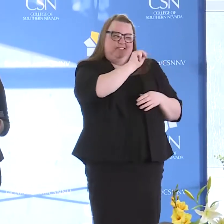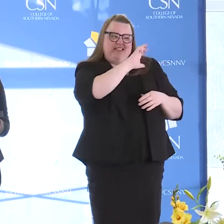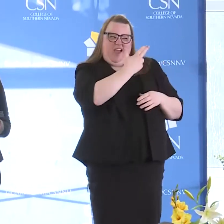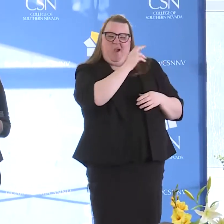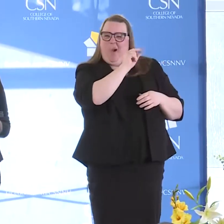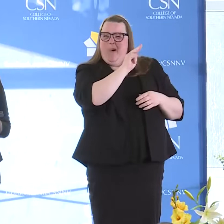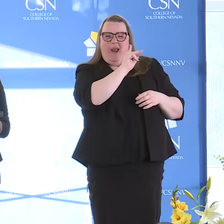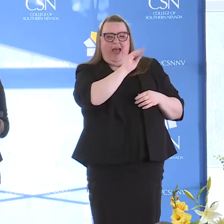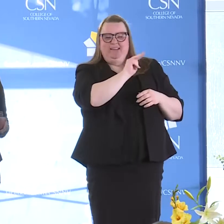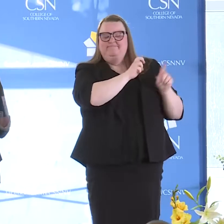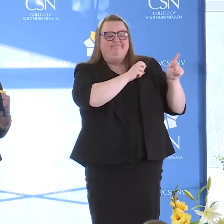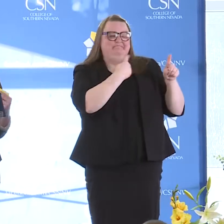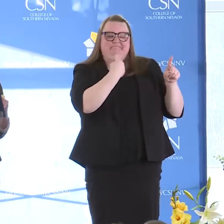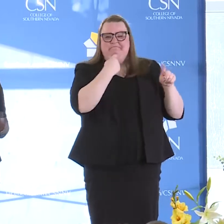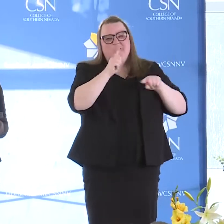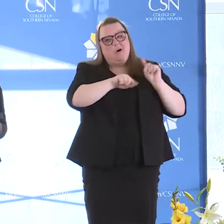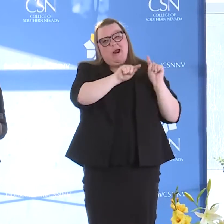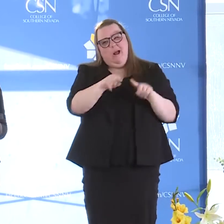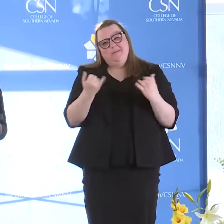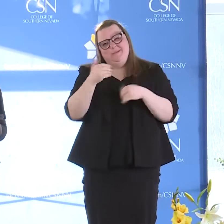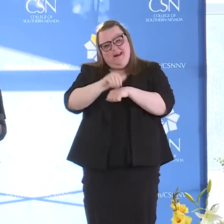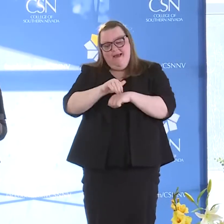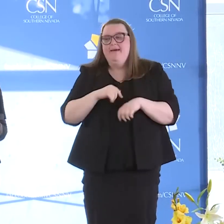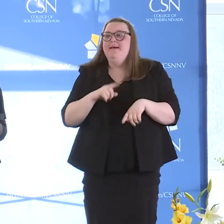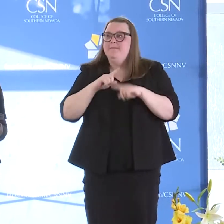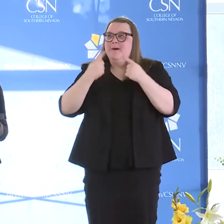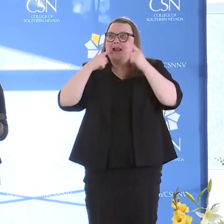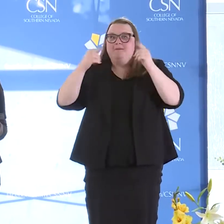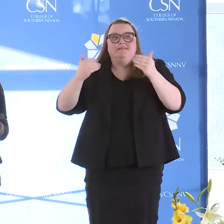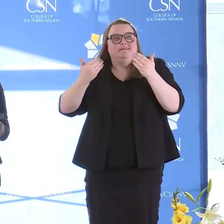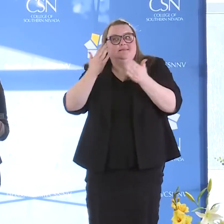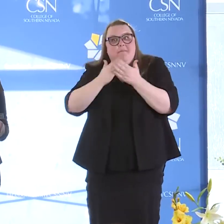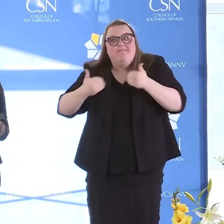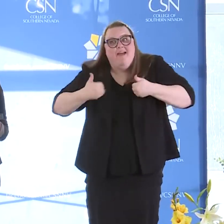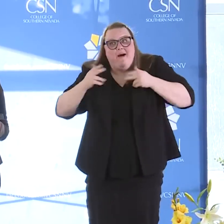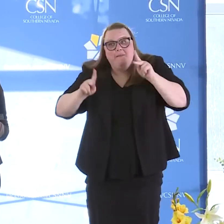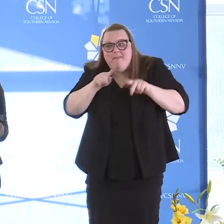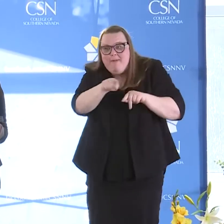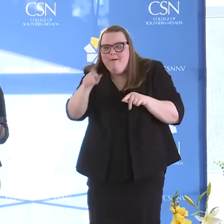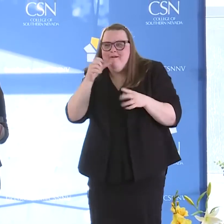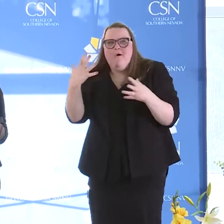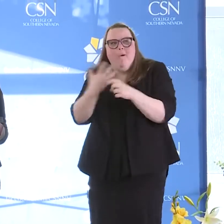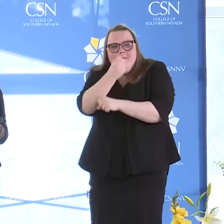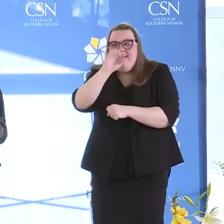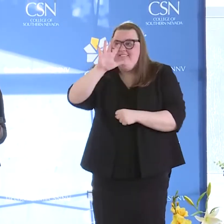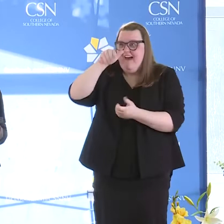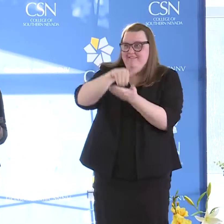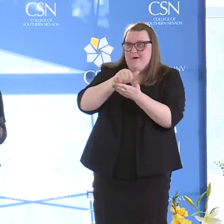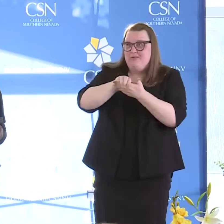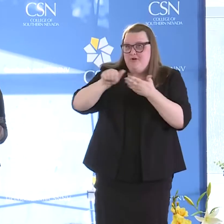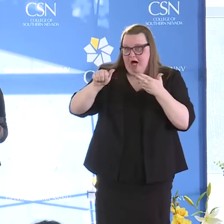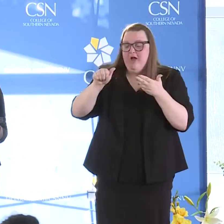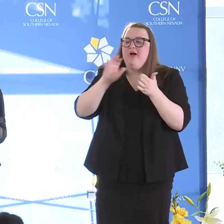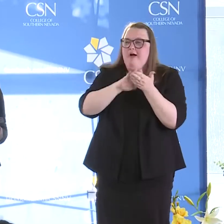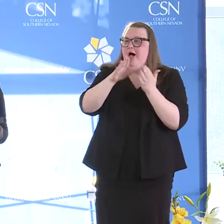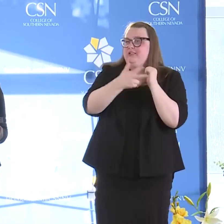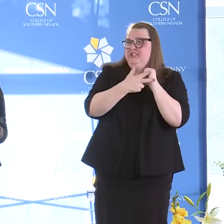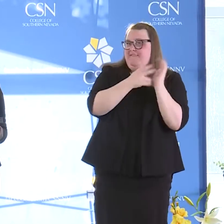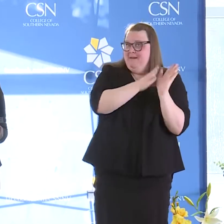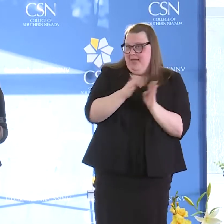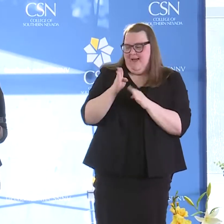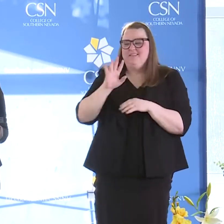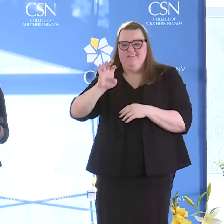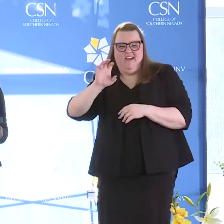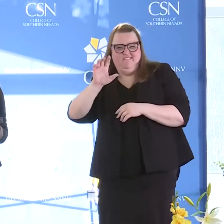wasn't able to join this evening as we announce some of the young Nevadans who have won $5,000 529 college savings plans. So